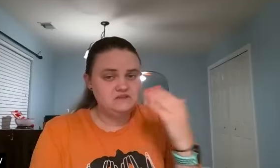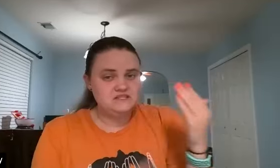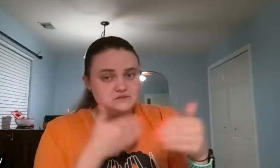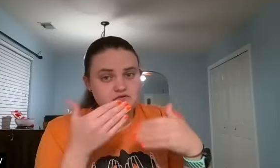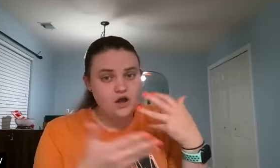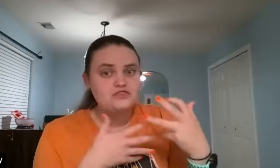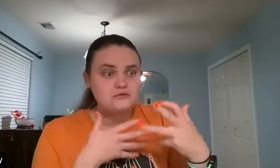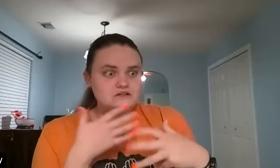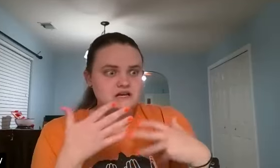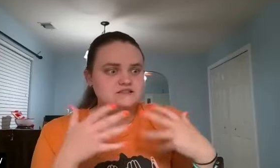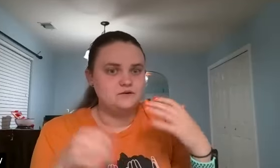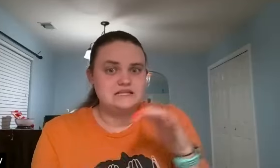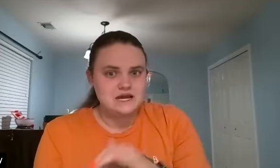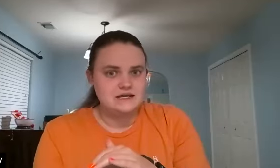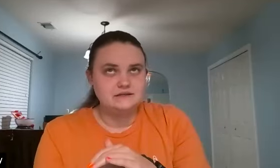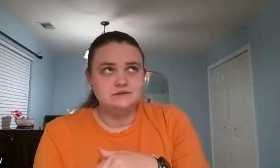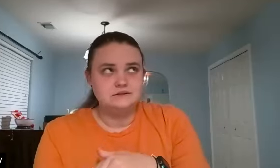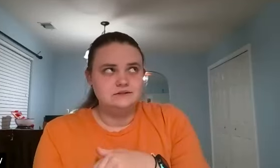since we've gone through our signs for tonight,